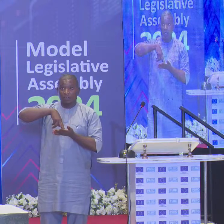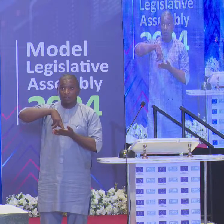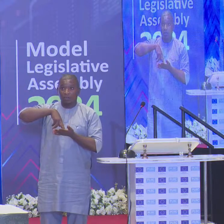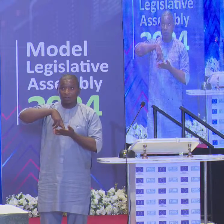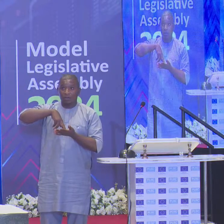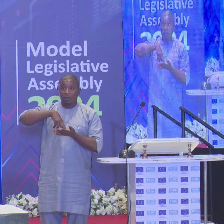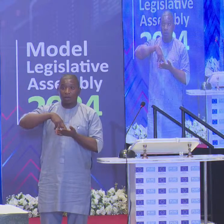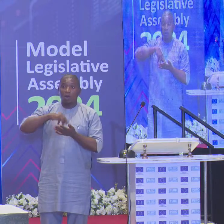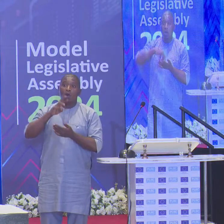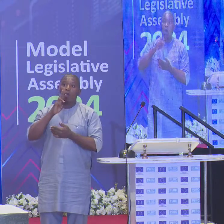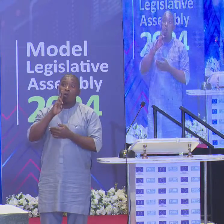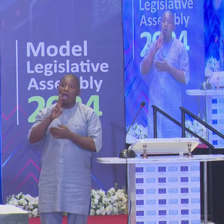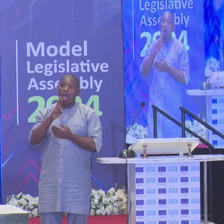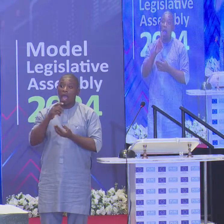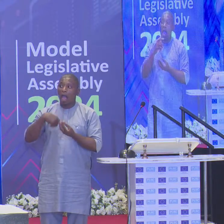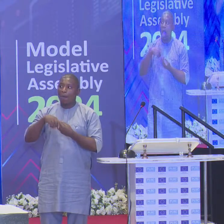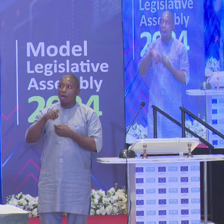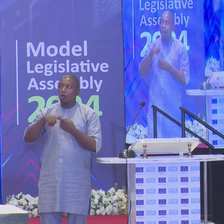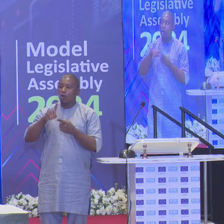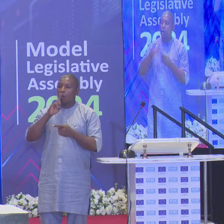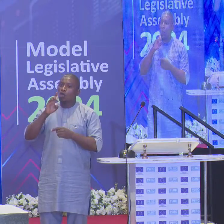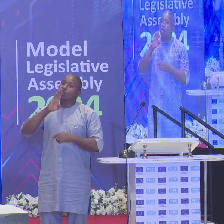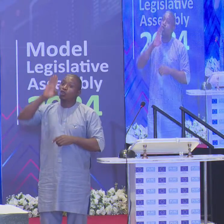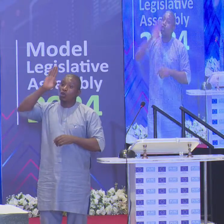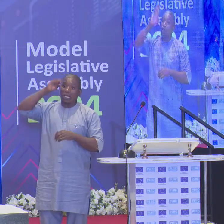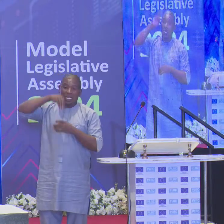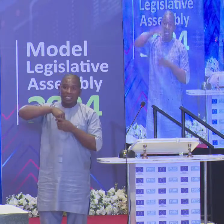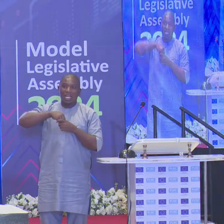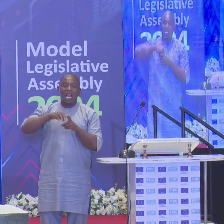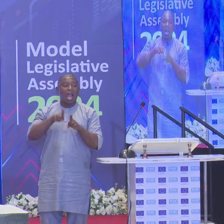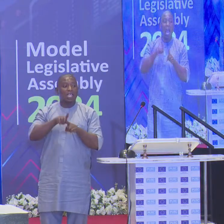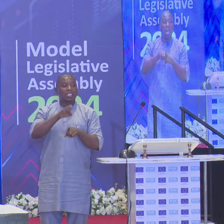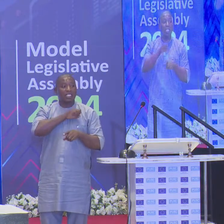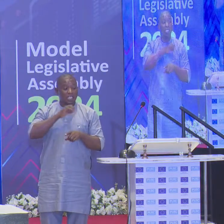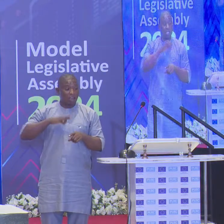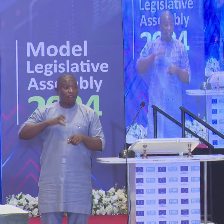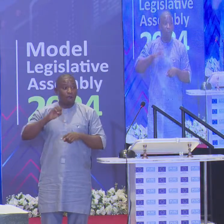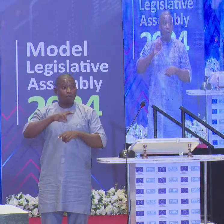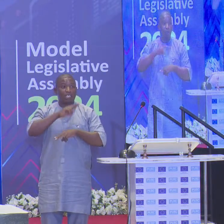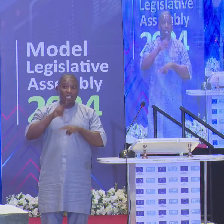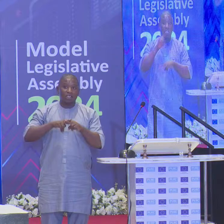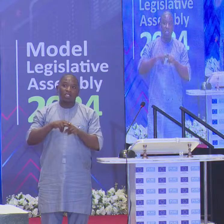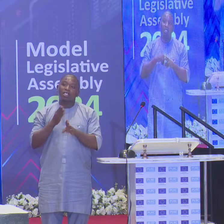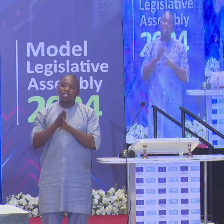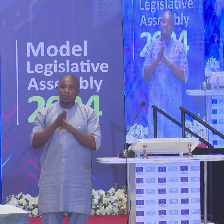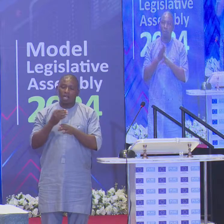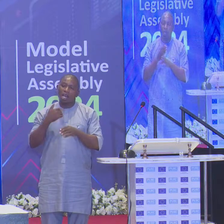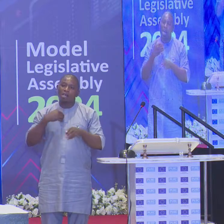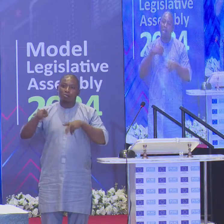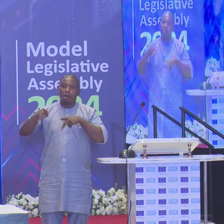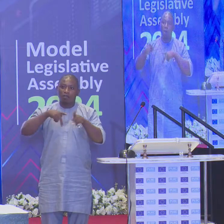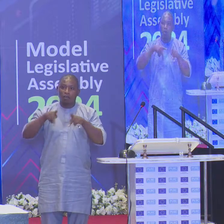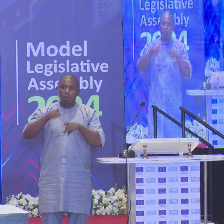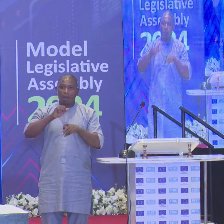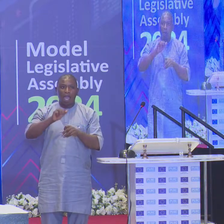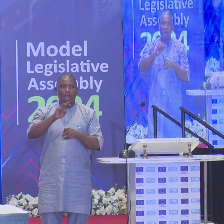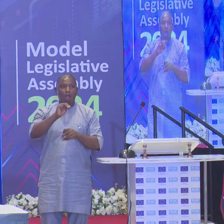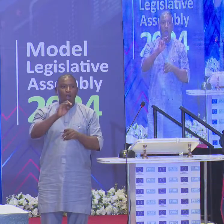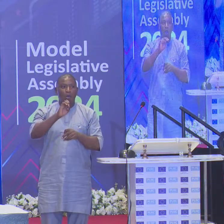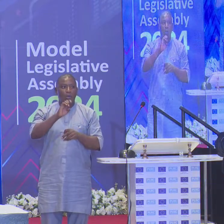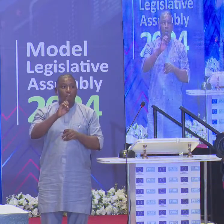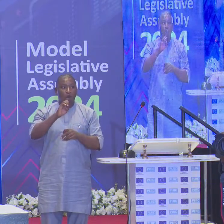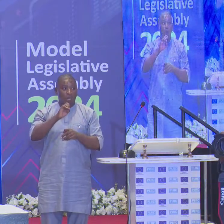were about to be sworn in, we, as staff of National Assembly, have performed a model assembly like this